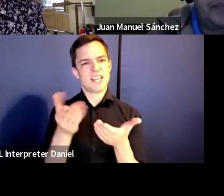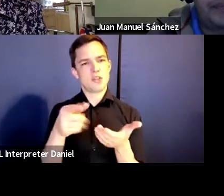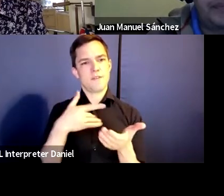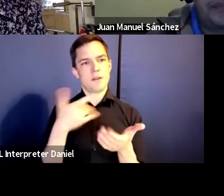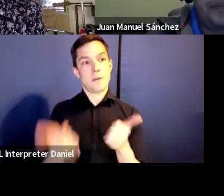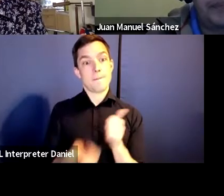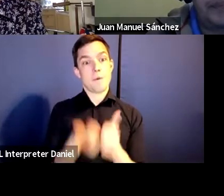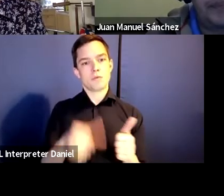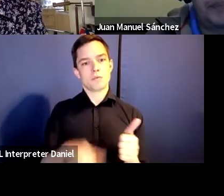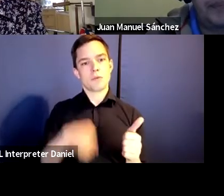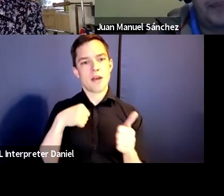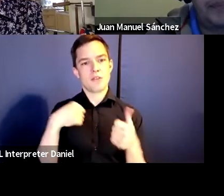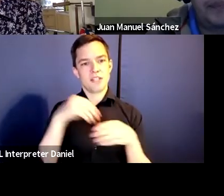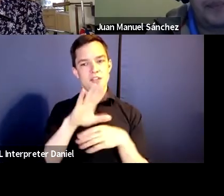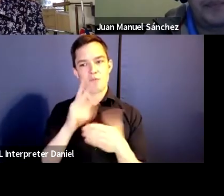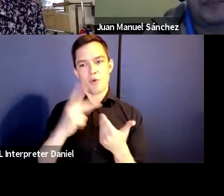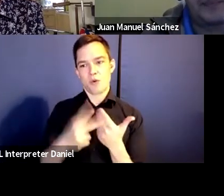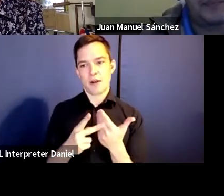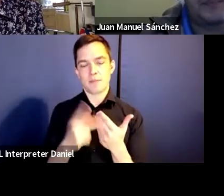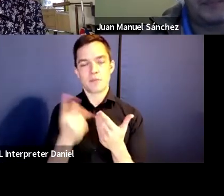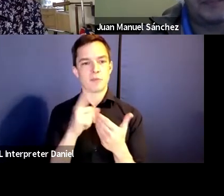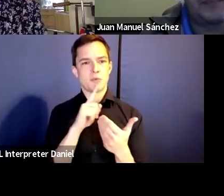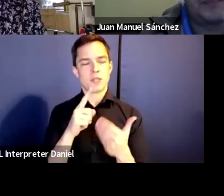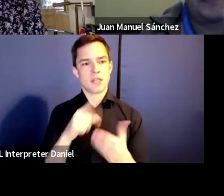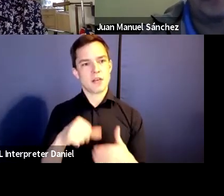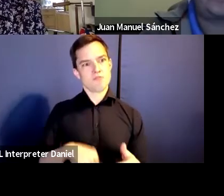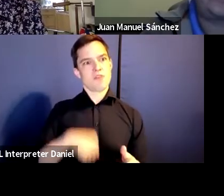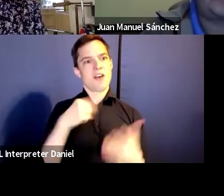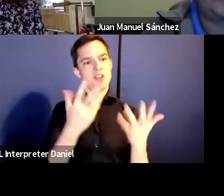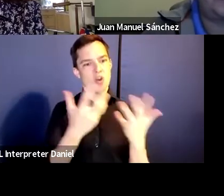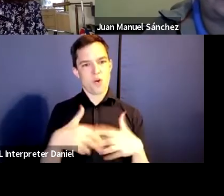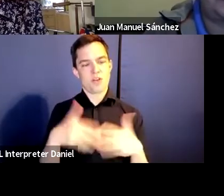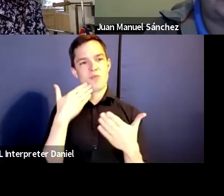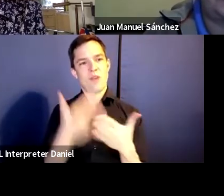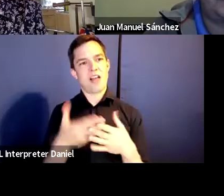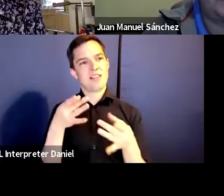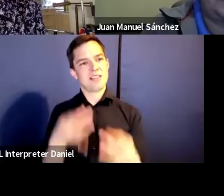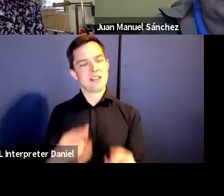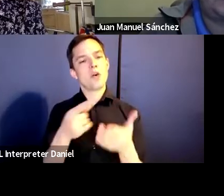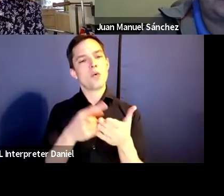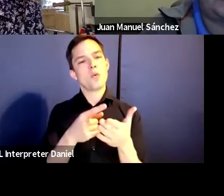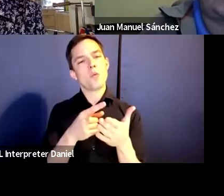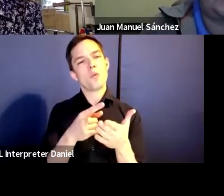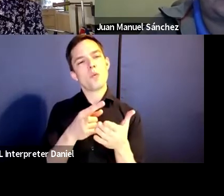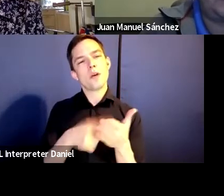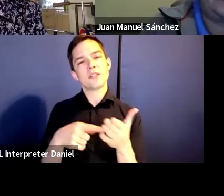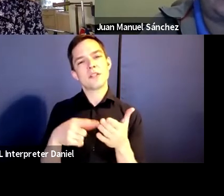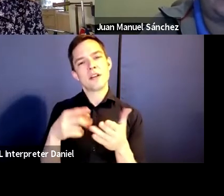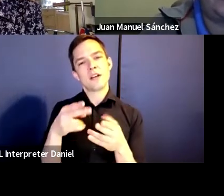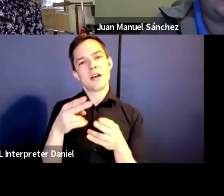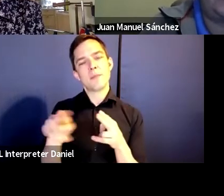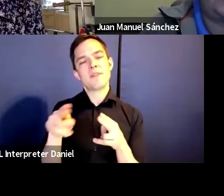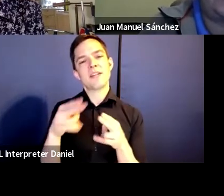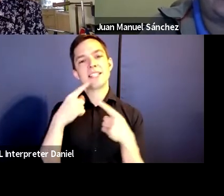the program, or something that you're really pleased worked out well. What's a brief success that you would like to highlight